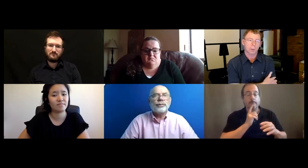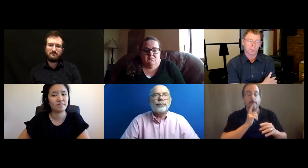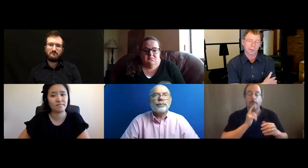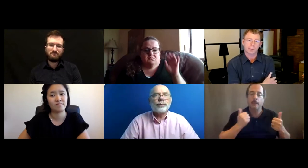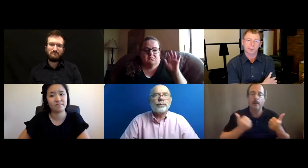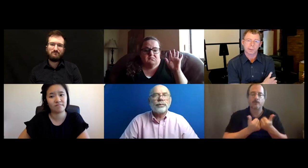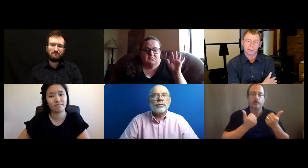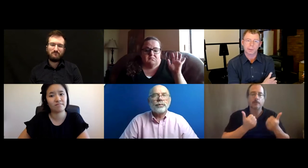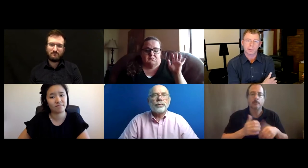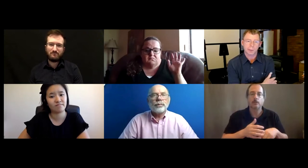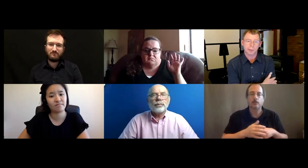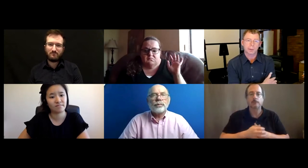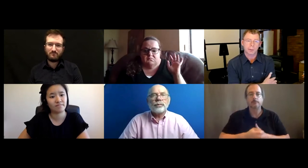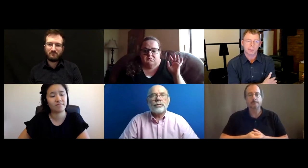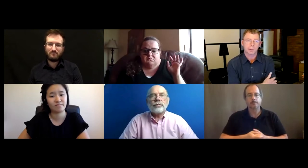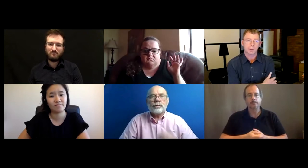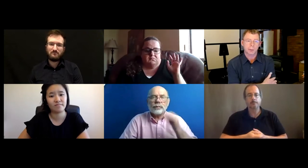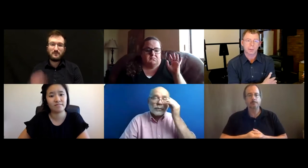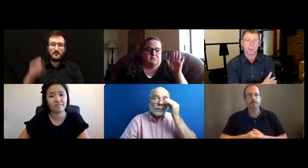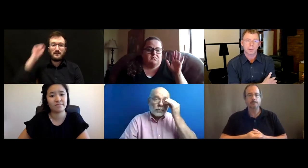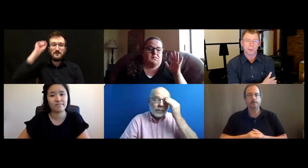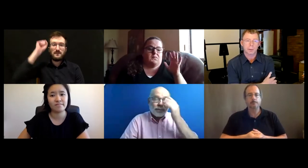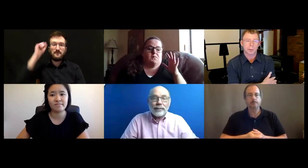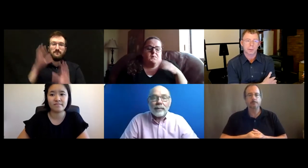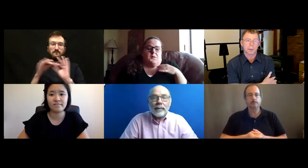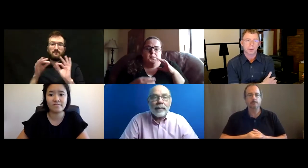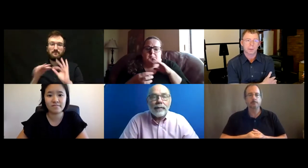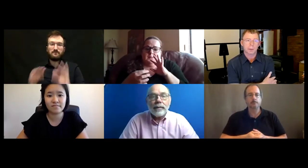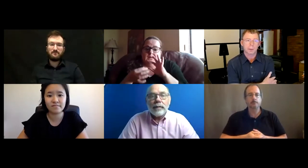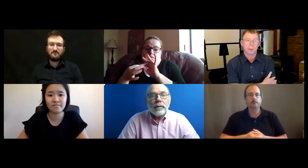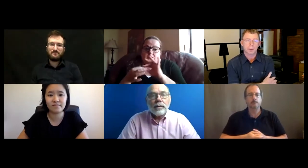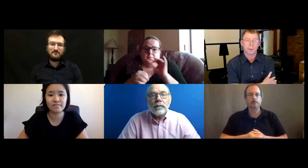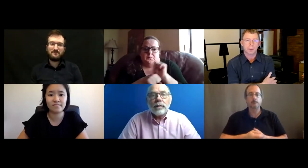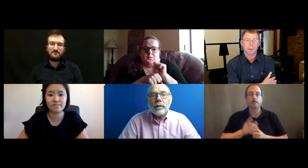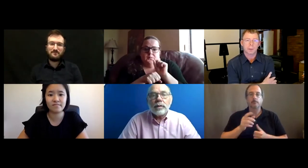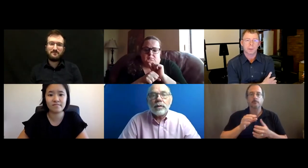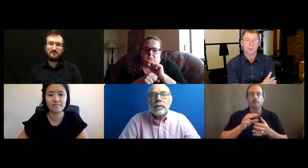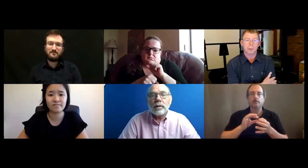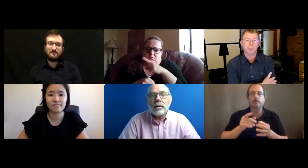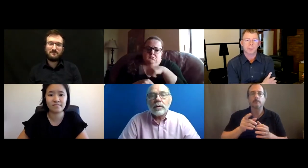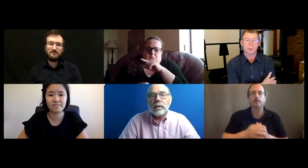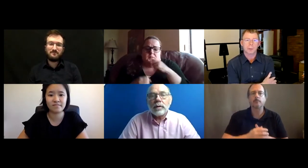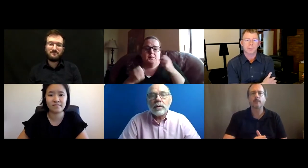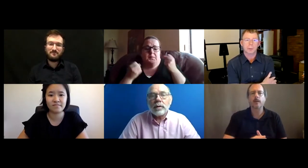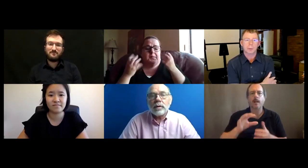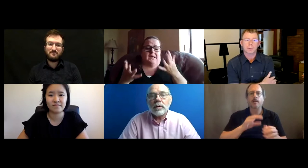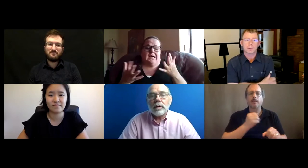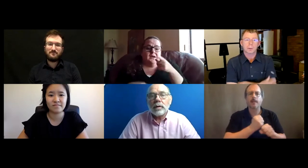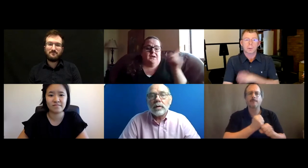were met with a busy signal. It's been very challenging times. Stacey, would you like to comment? I